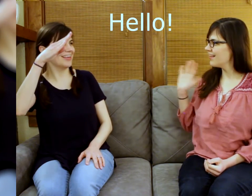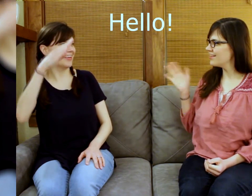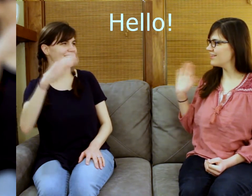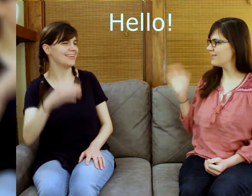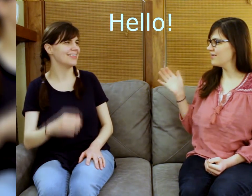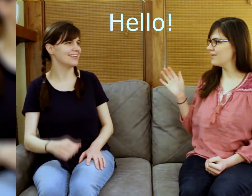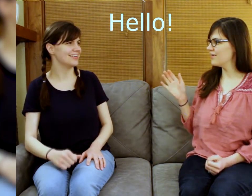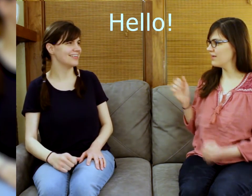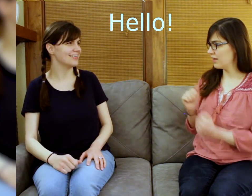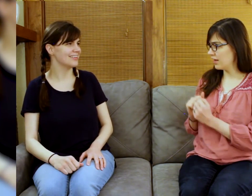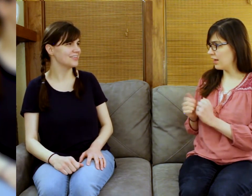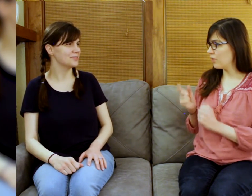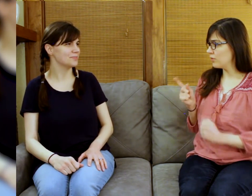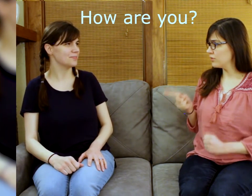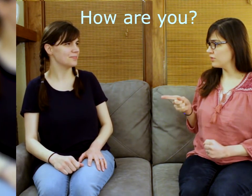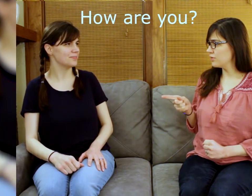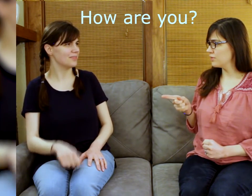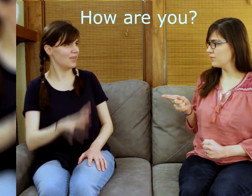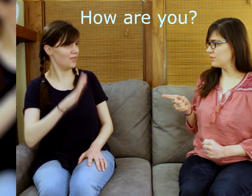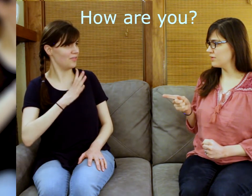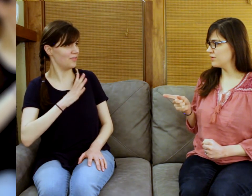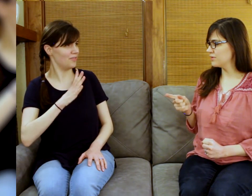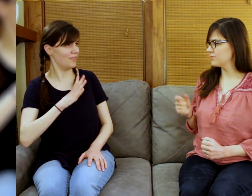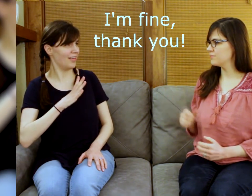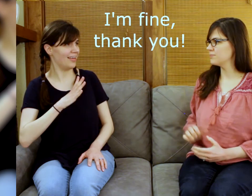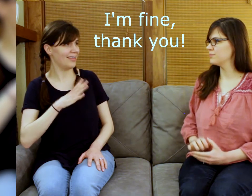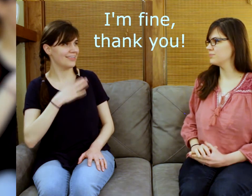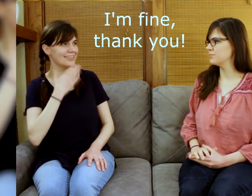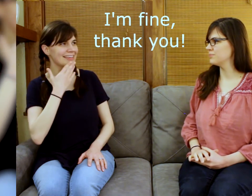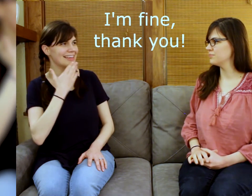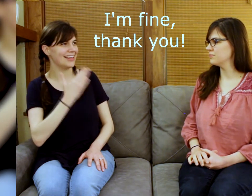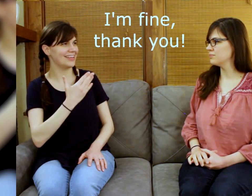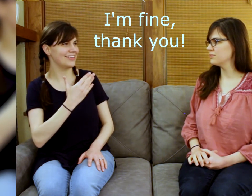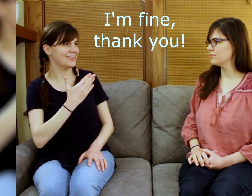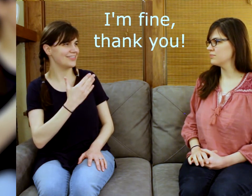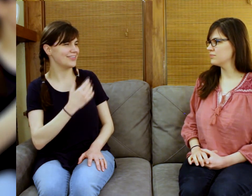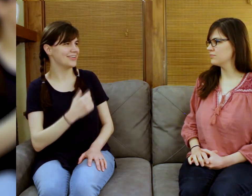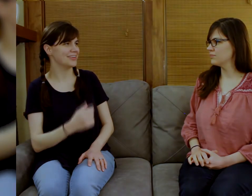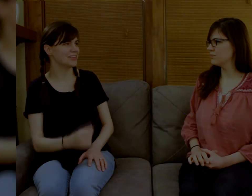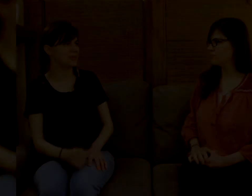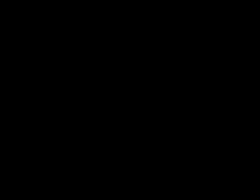Hello. Hello. How are you? I'm fine. Thank you.